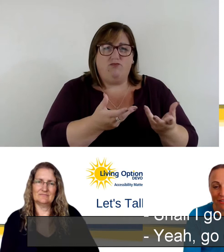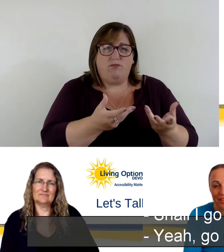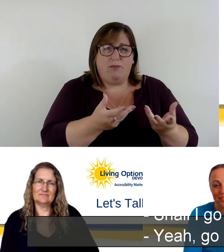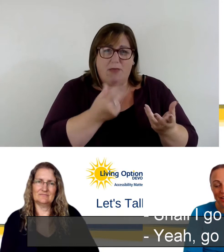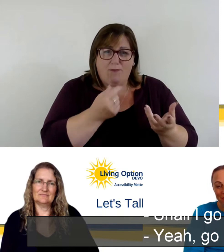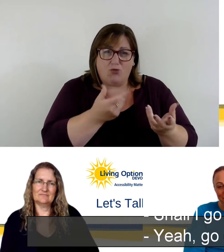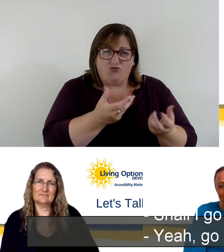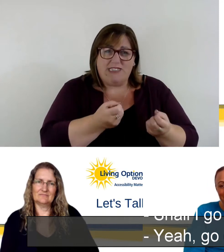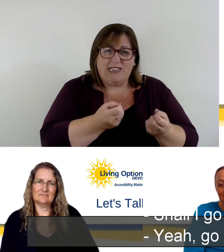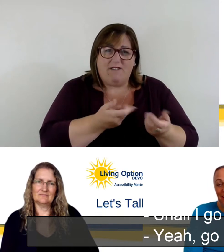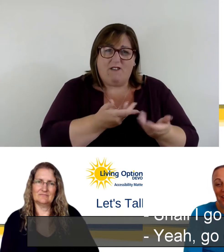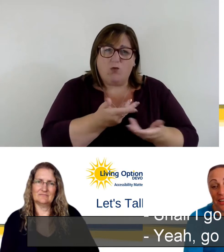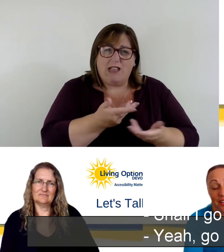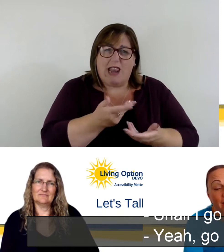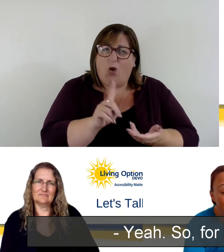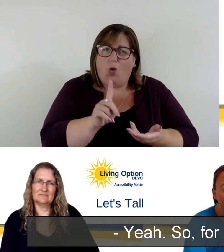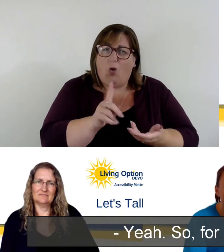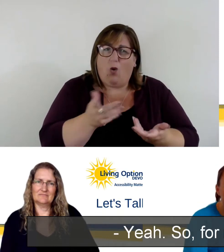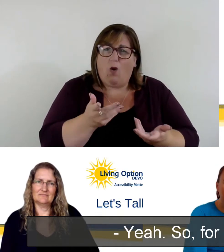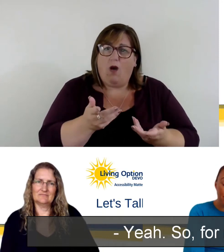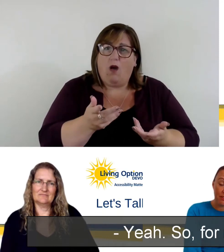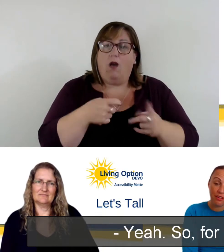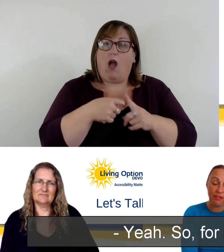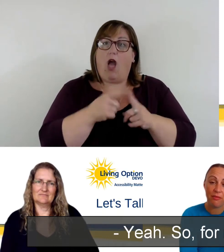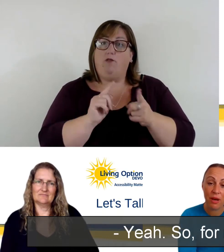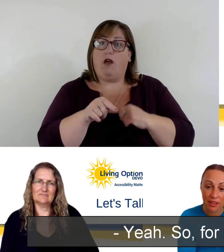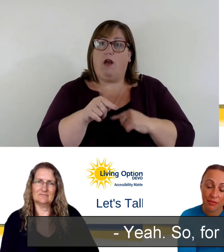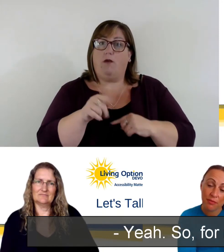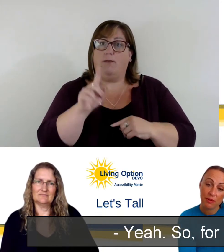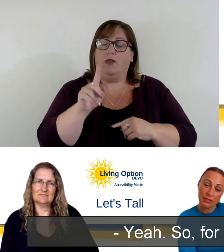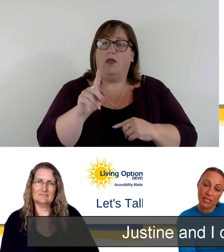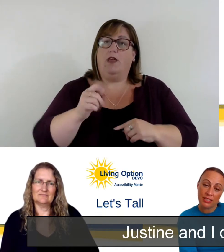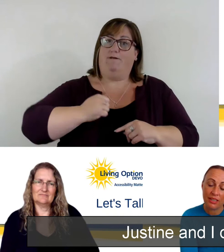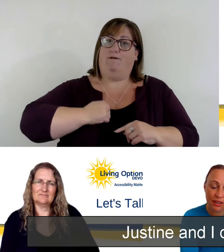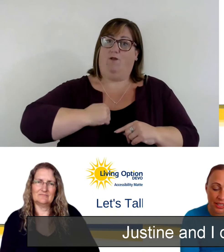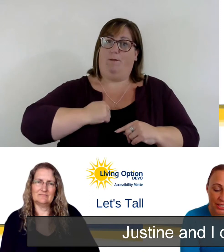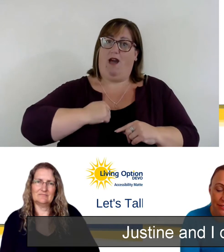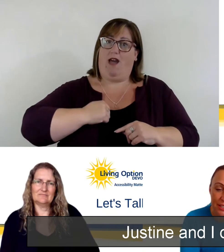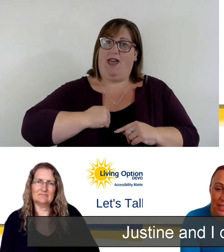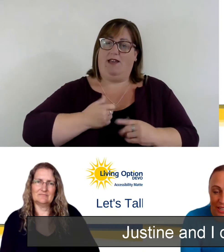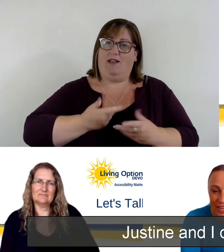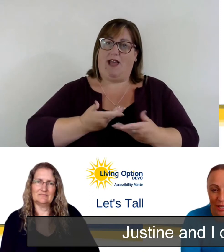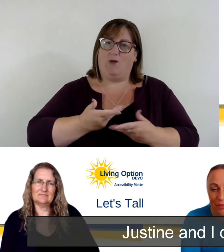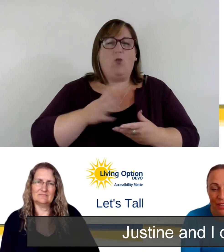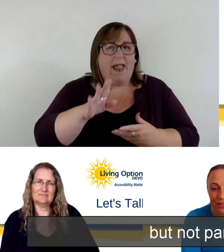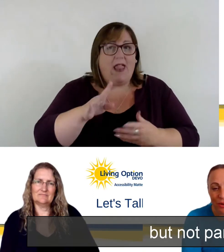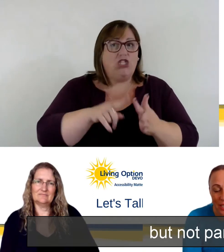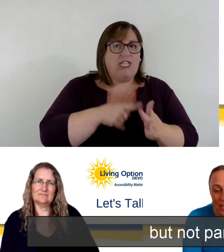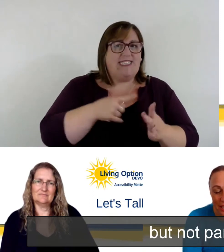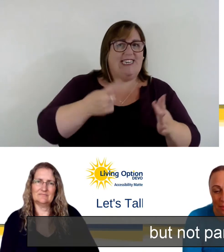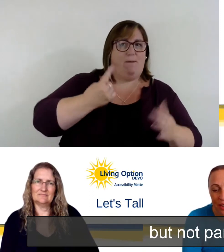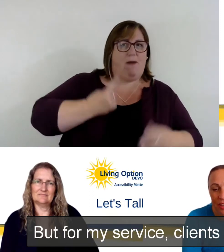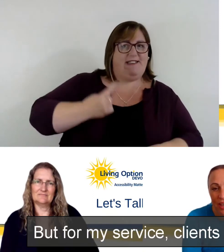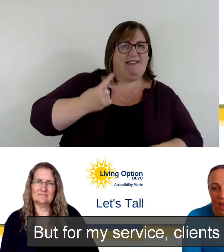Shall I go first? Yeah, go on, Keira. Yeah, so for my service, Justine and I differ slightly, but